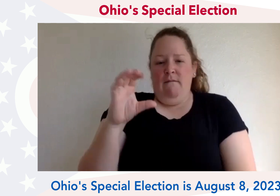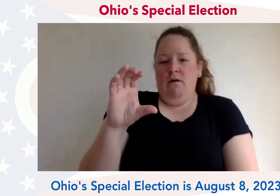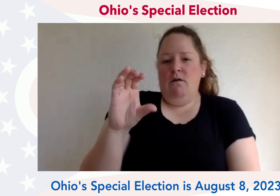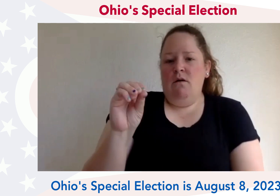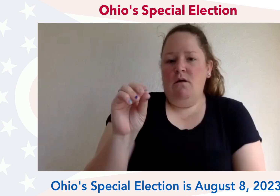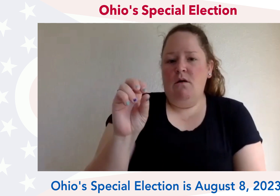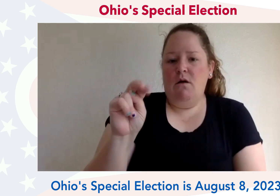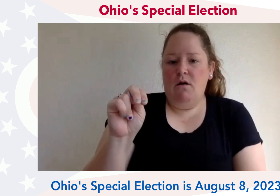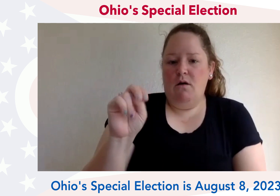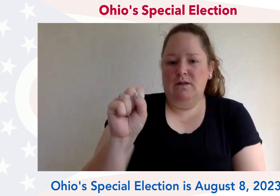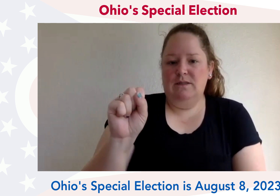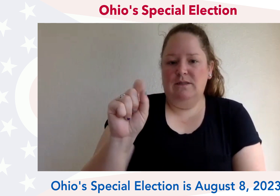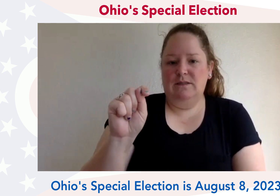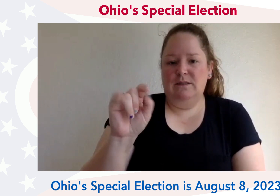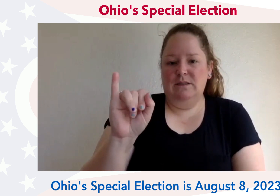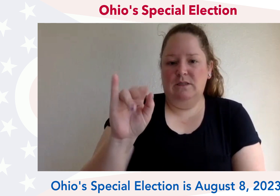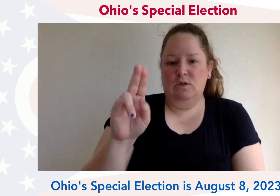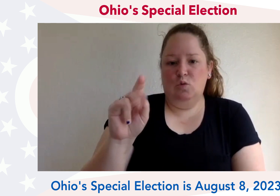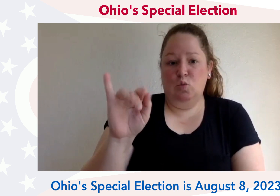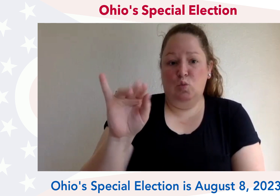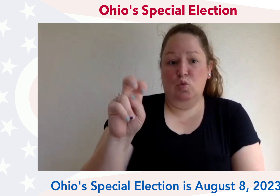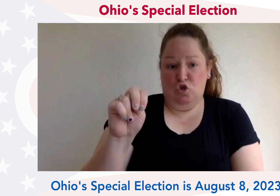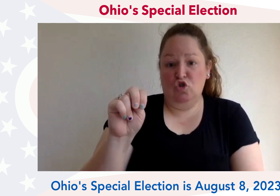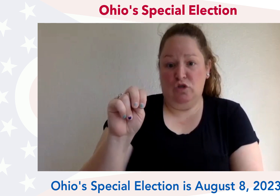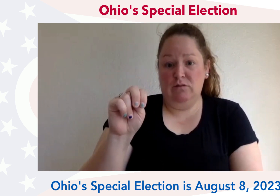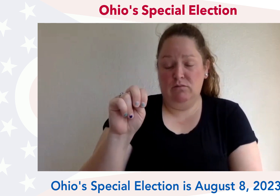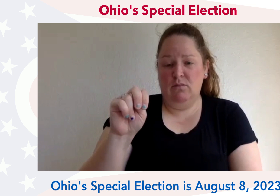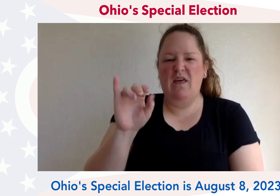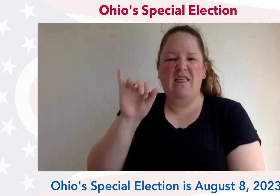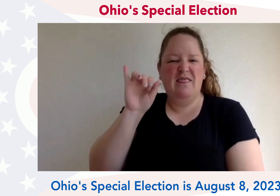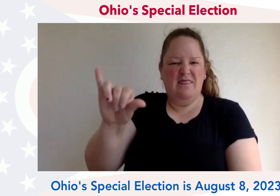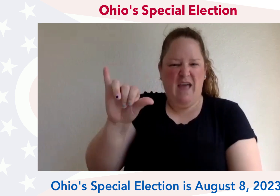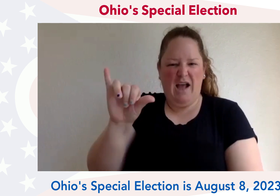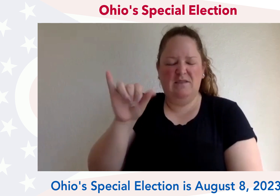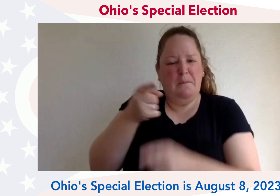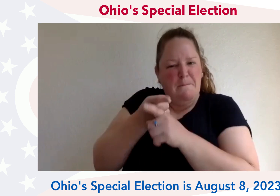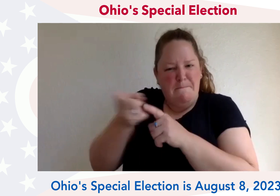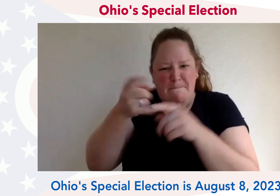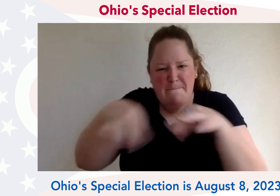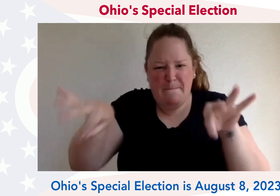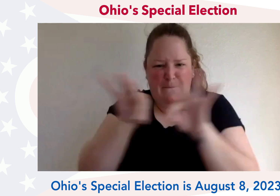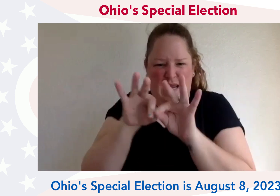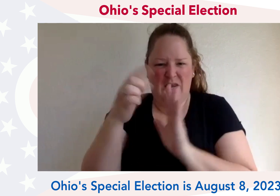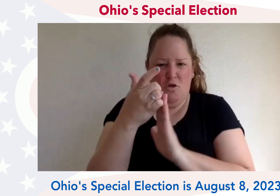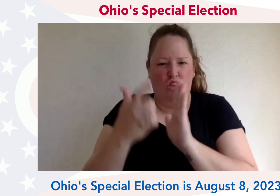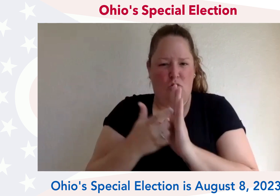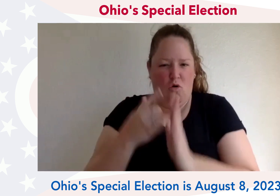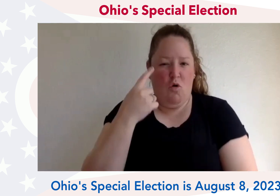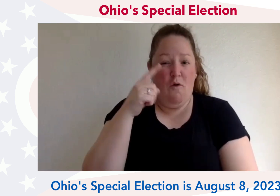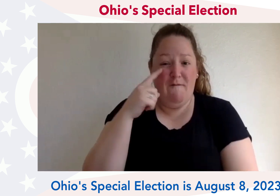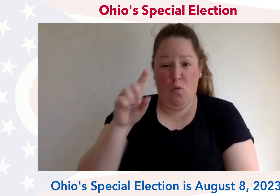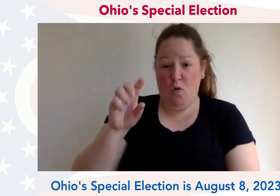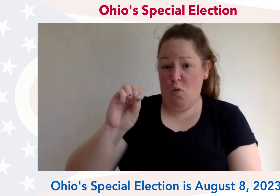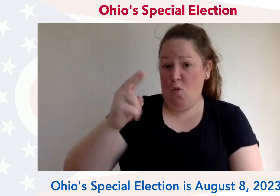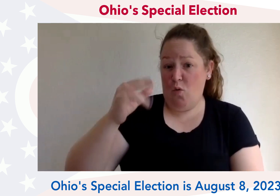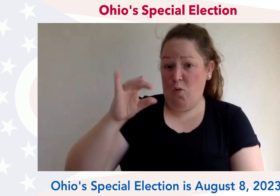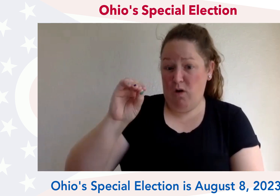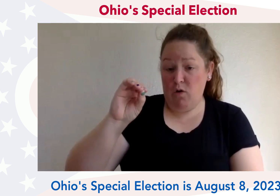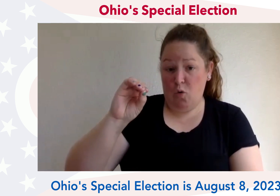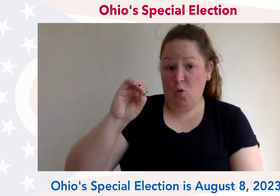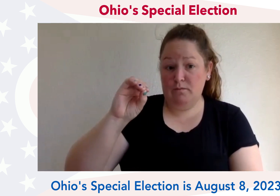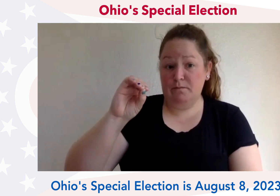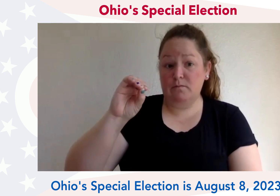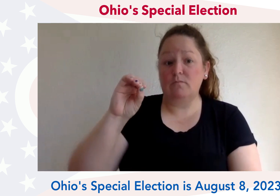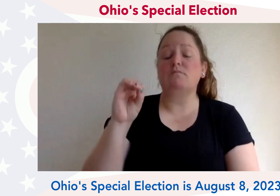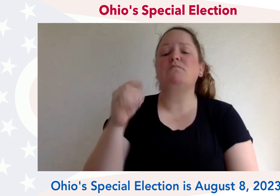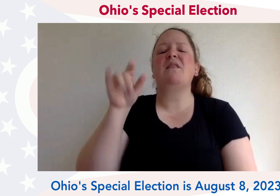special election. Ohio has a constitution, which is the main law of the